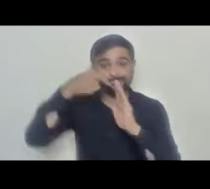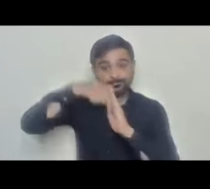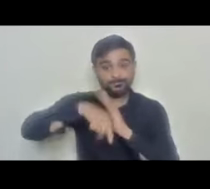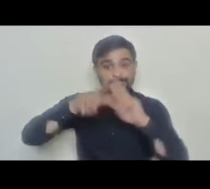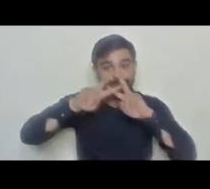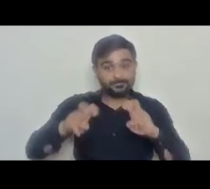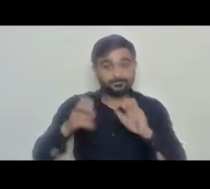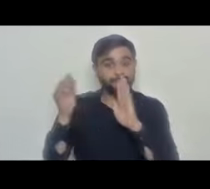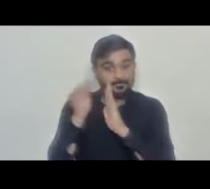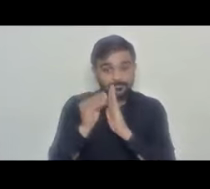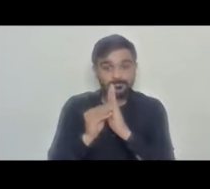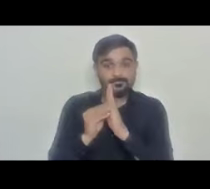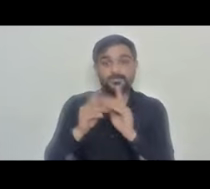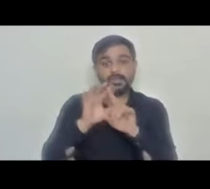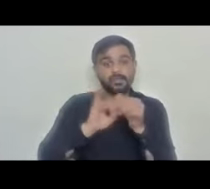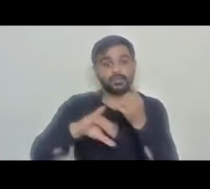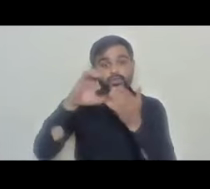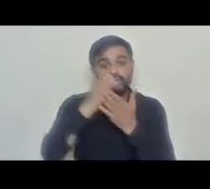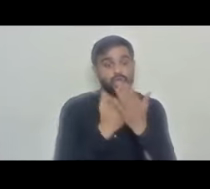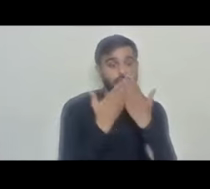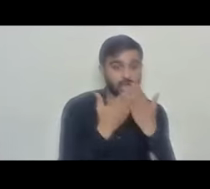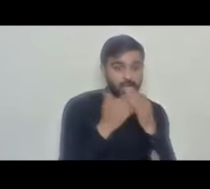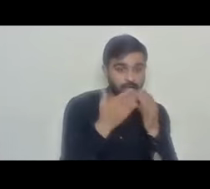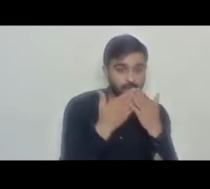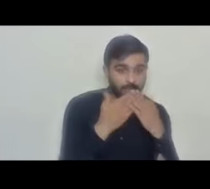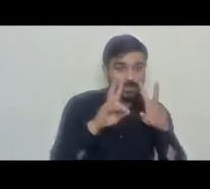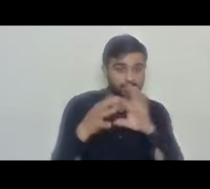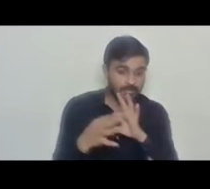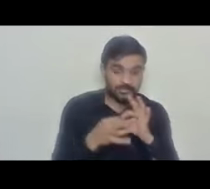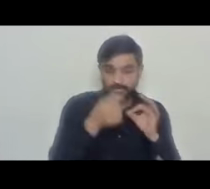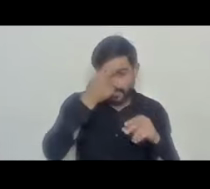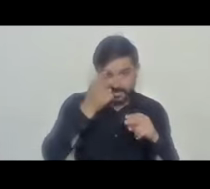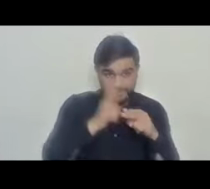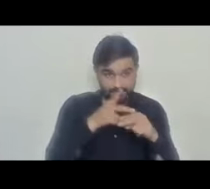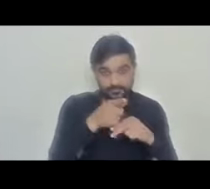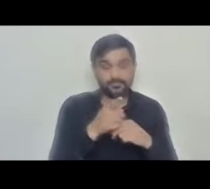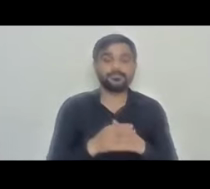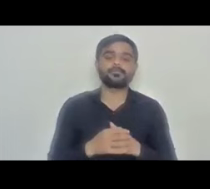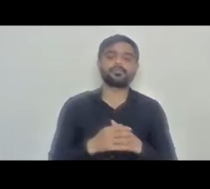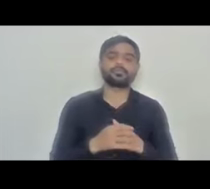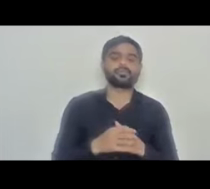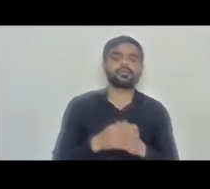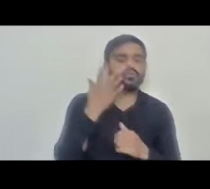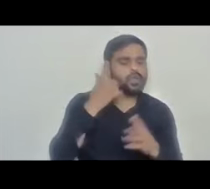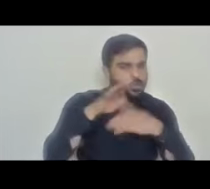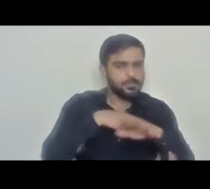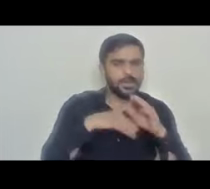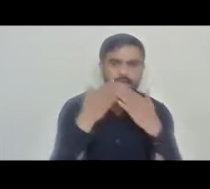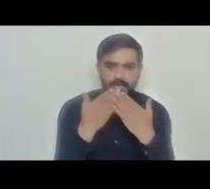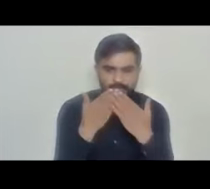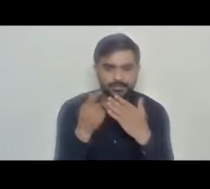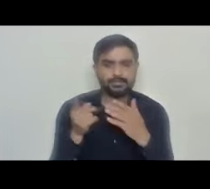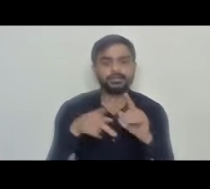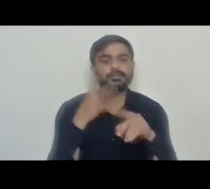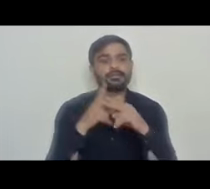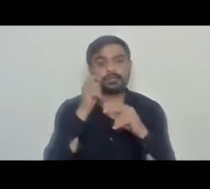you would go into the discourse, academic discourse regarding that issue while you are planning your study. But for